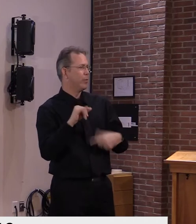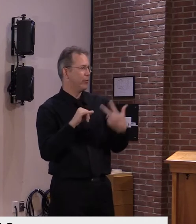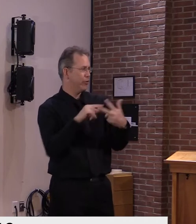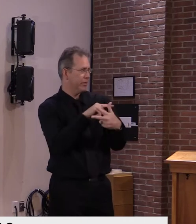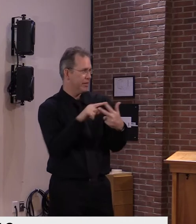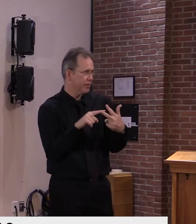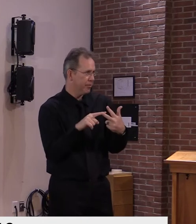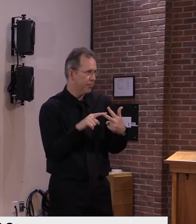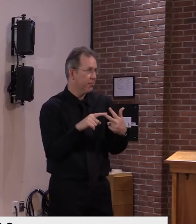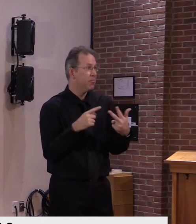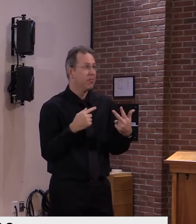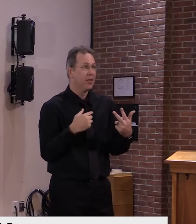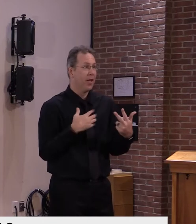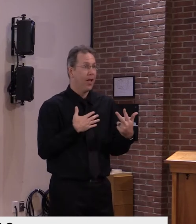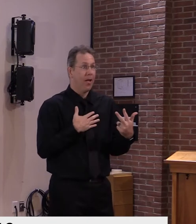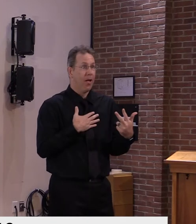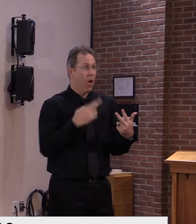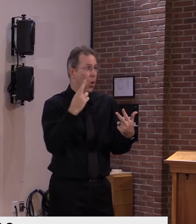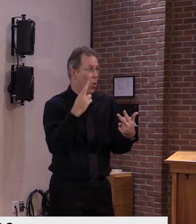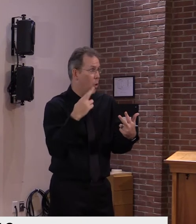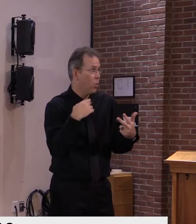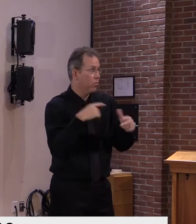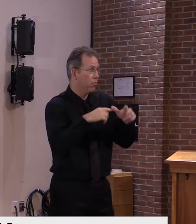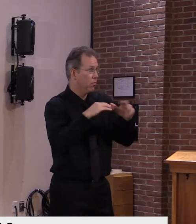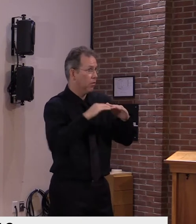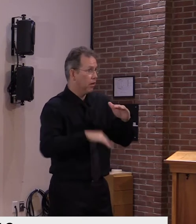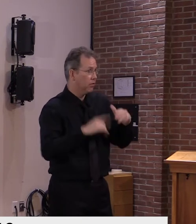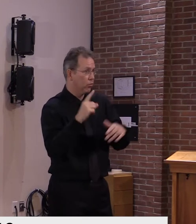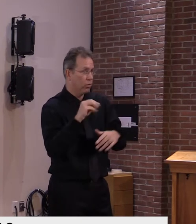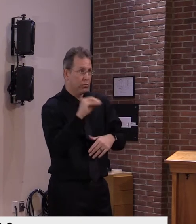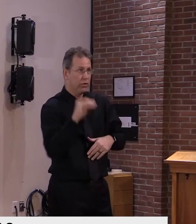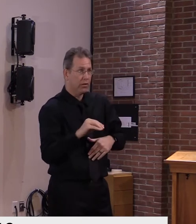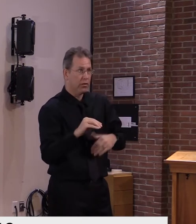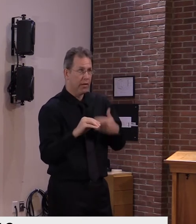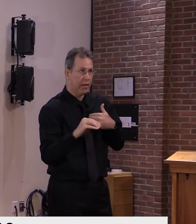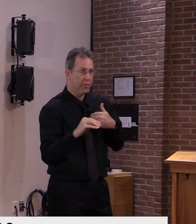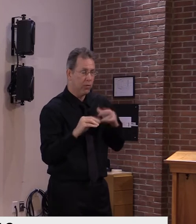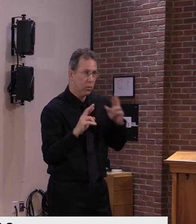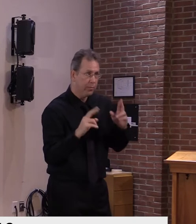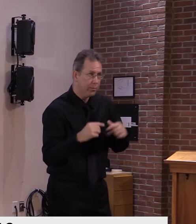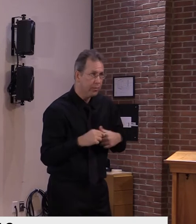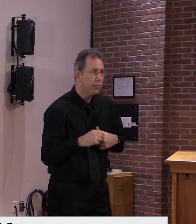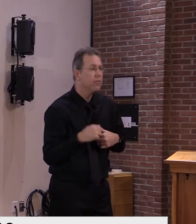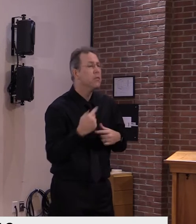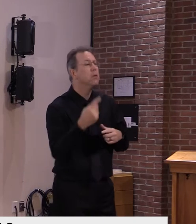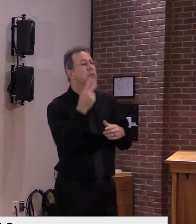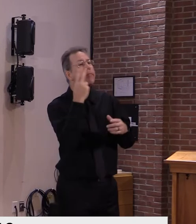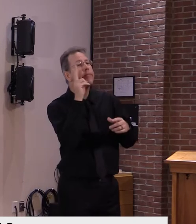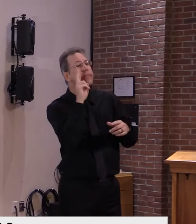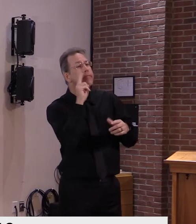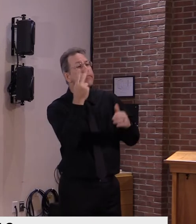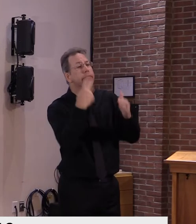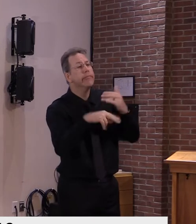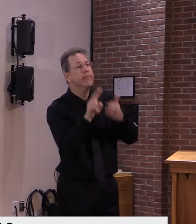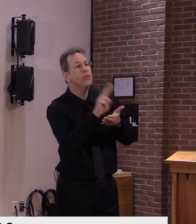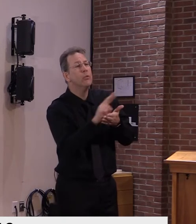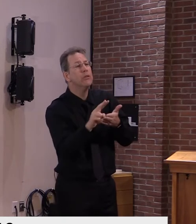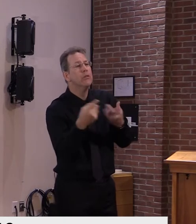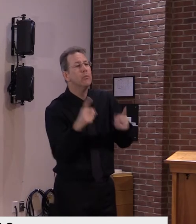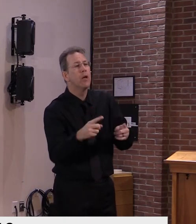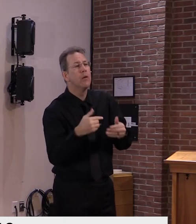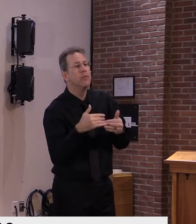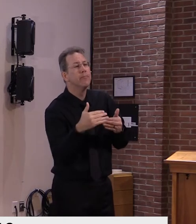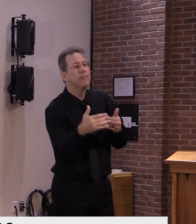lower. We will learn more in 7 to 14 days. Most of us in state government observed the